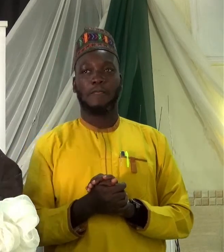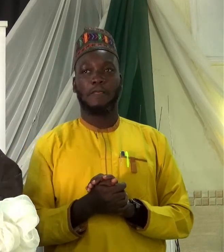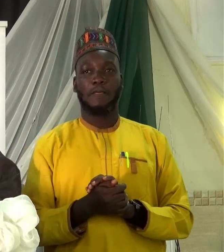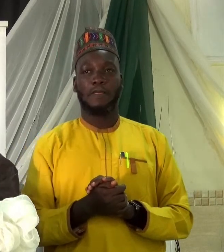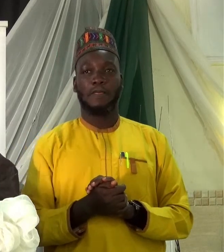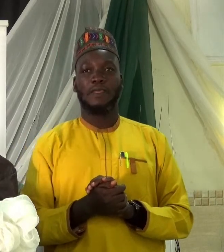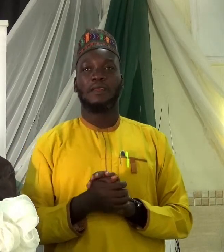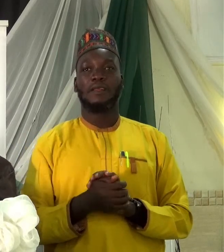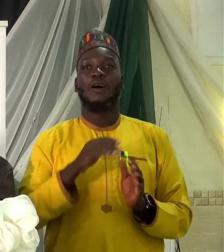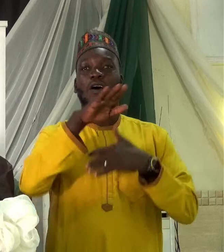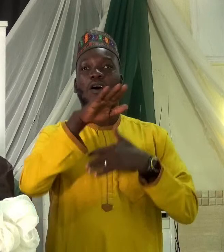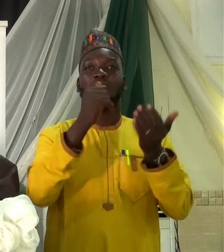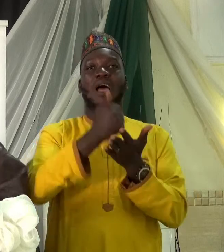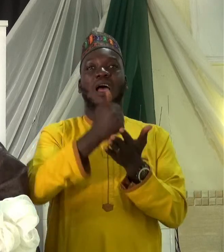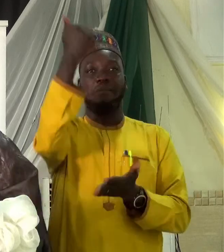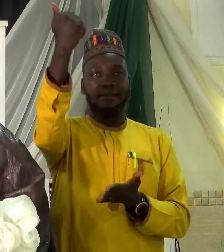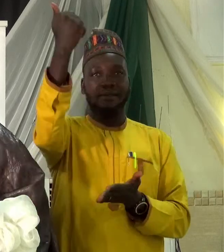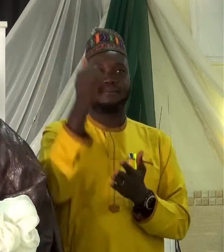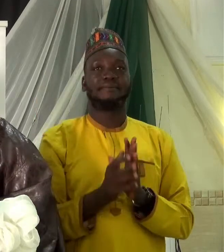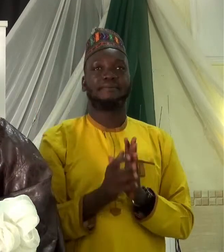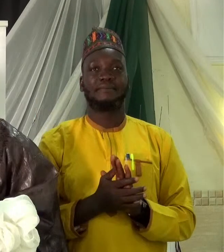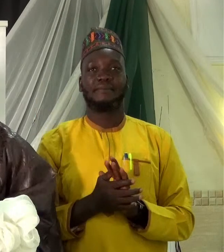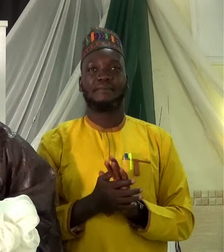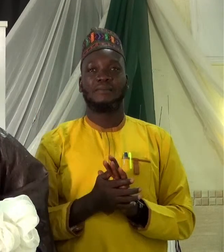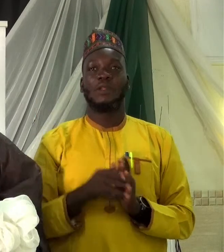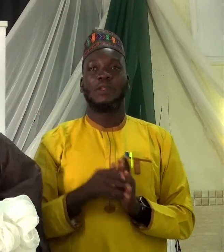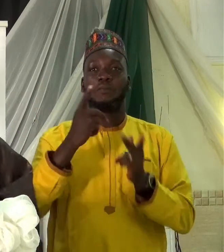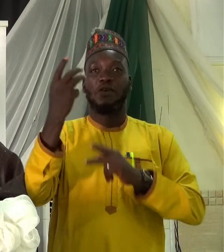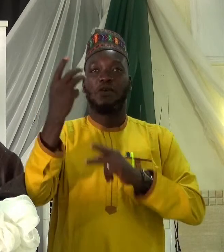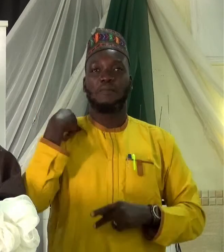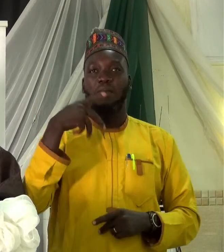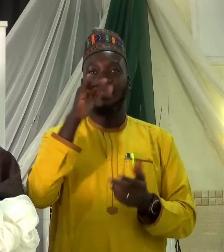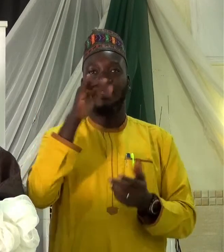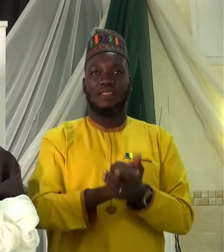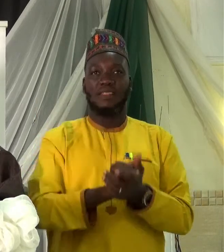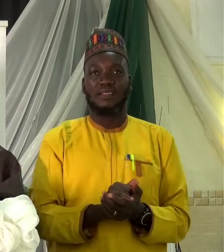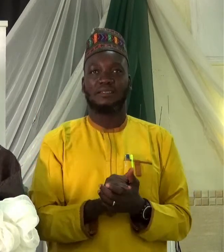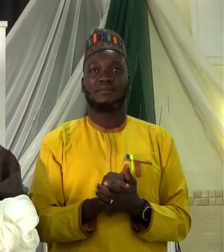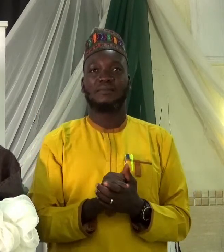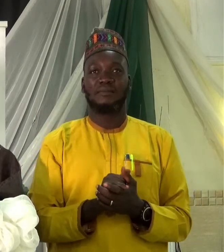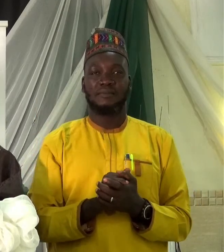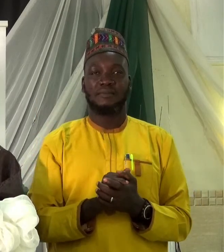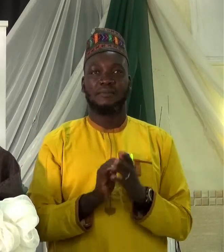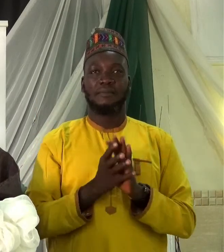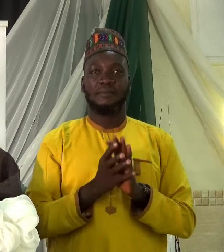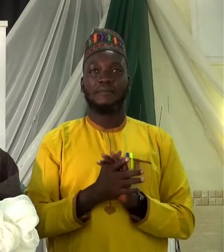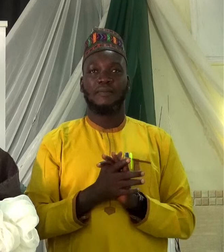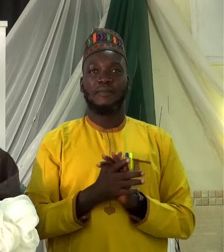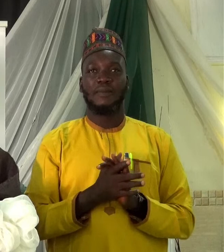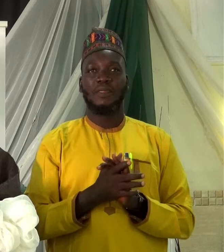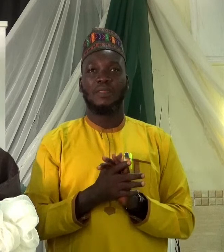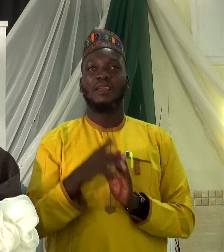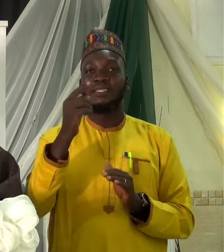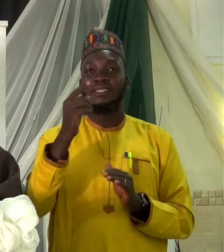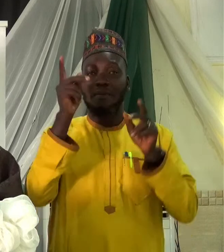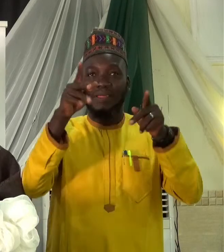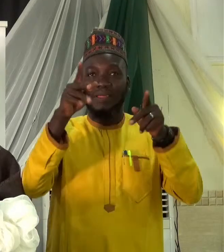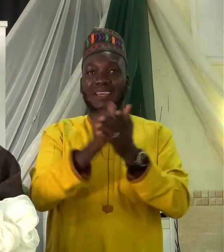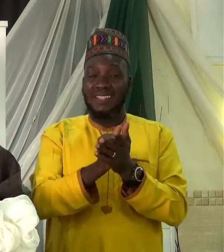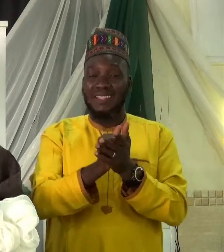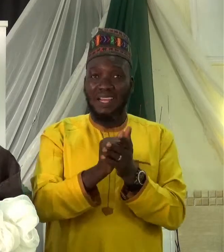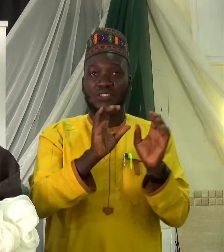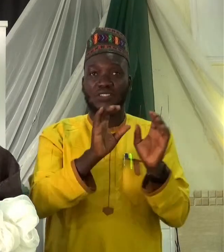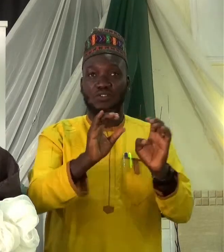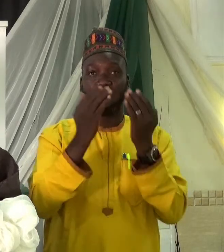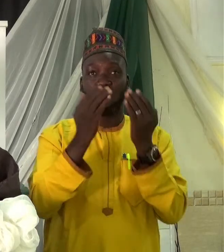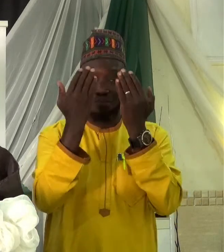samijo ehn anabi ni adaiyal mutaamminu sawa eni ti sadua atoto wa so pe